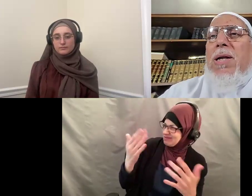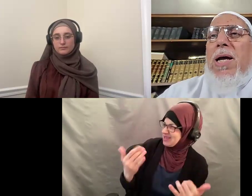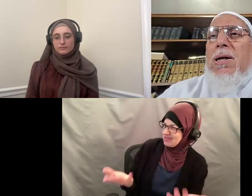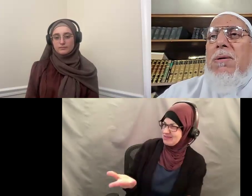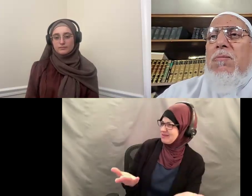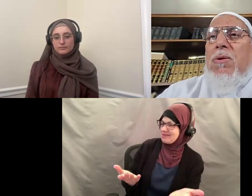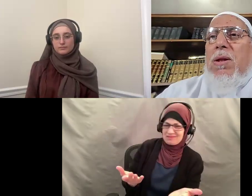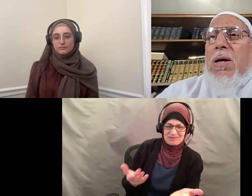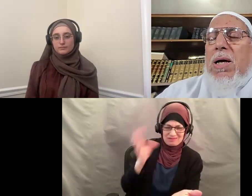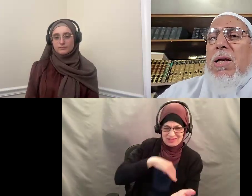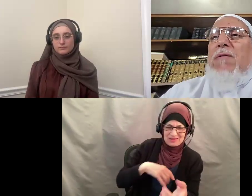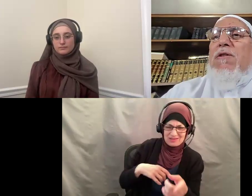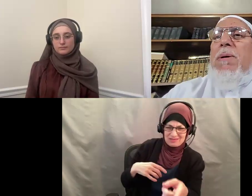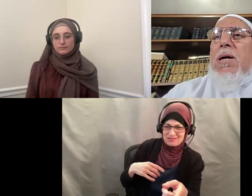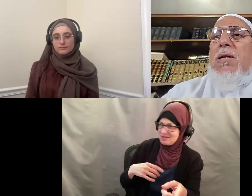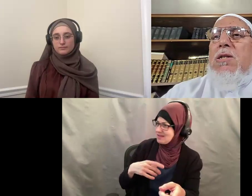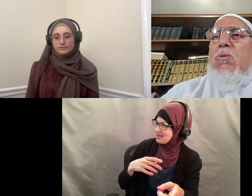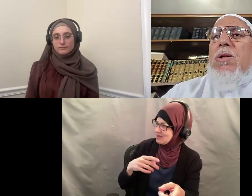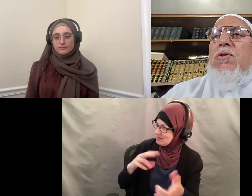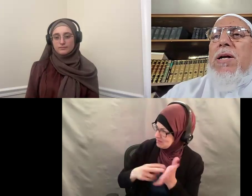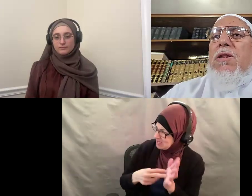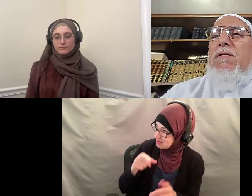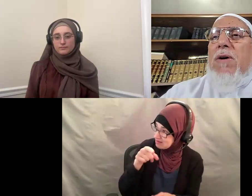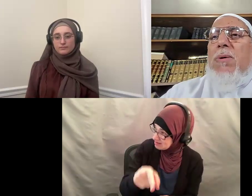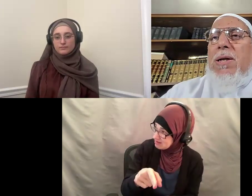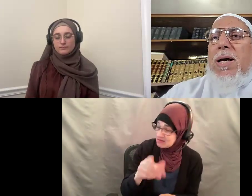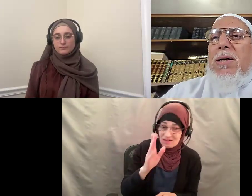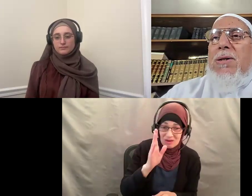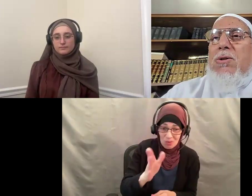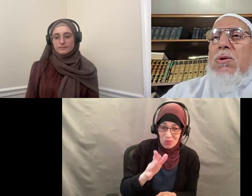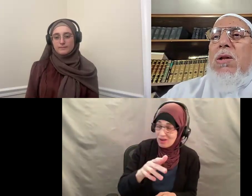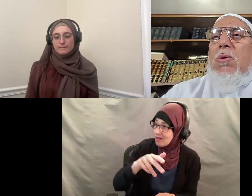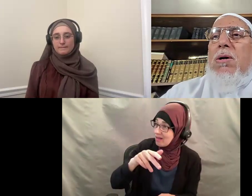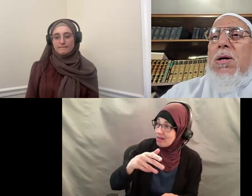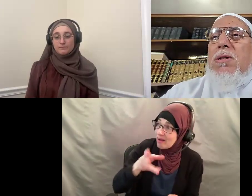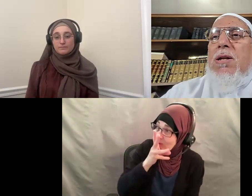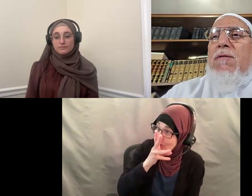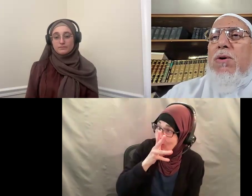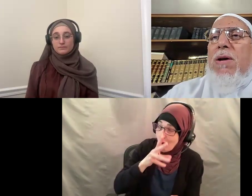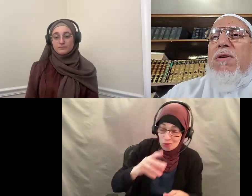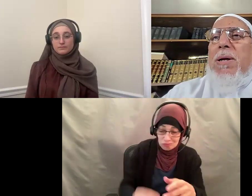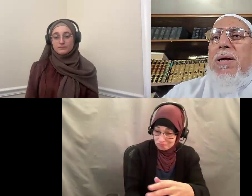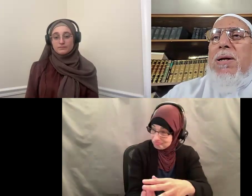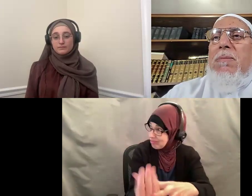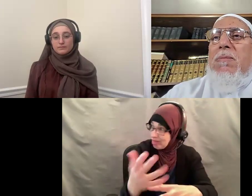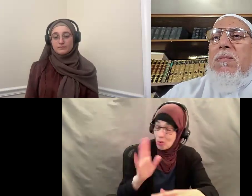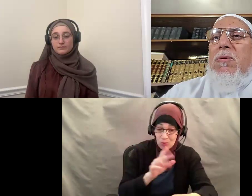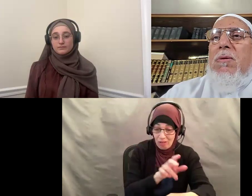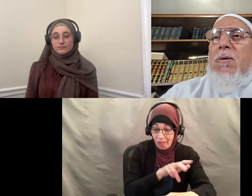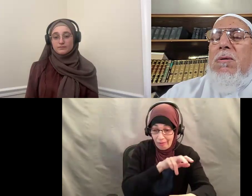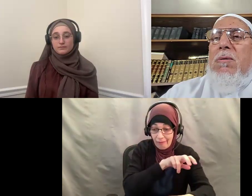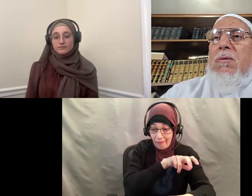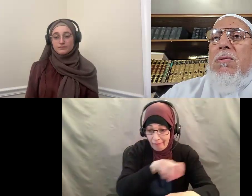drink one day and everybody else will drink the following day, so that the water is enough for everybody.